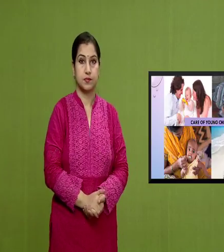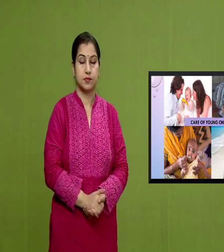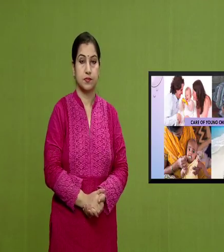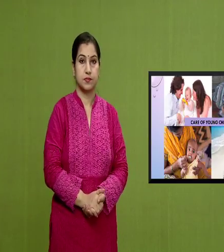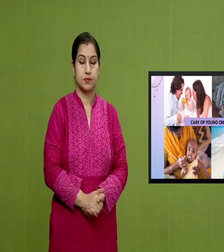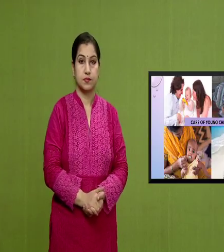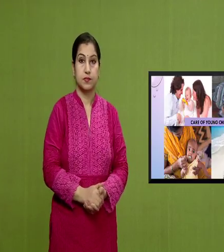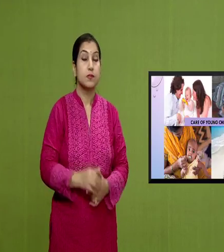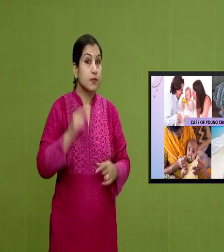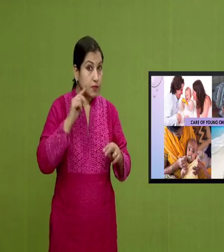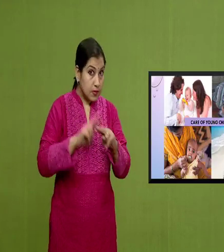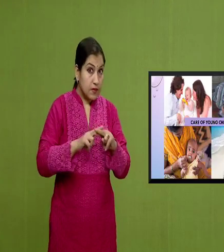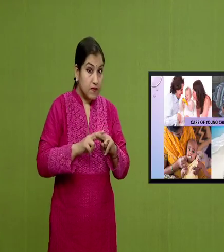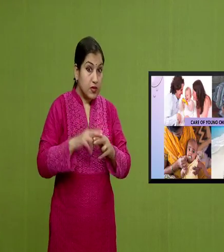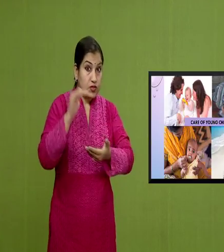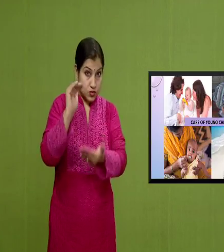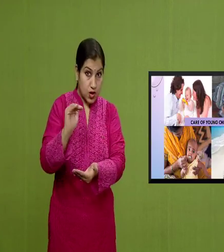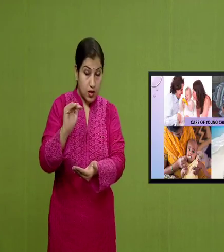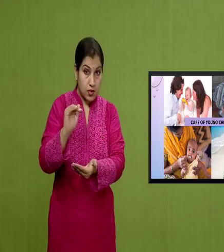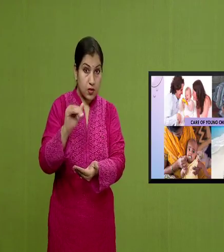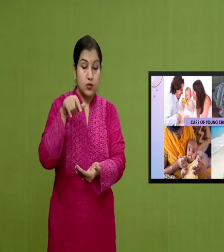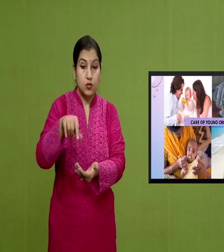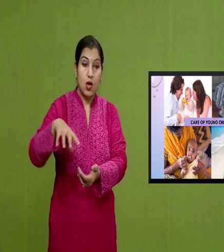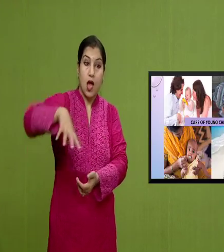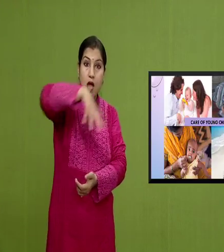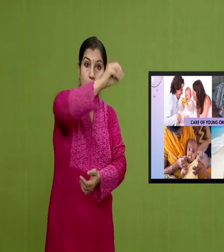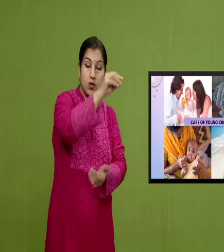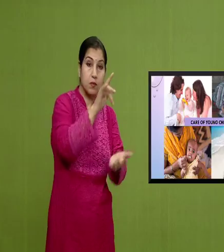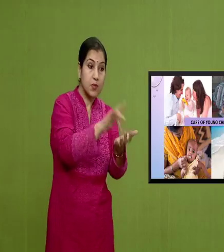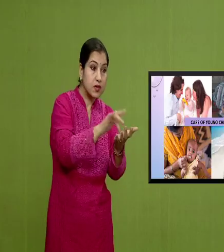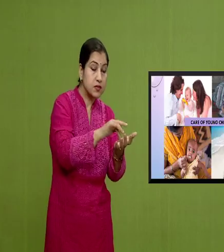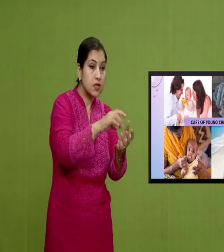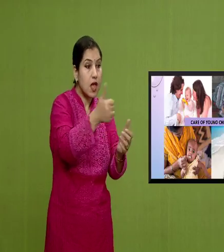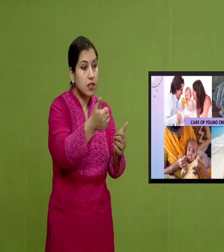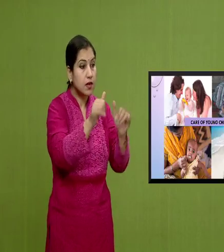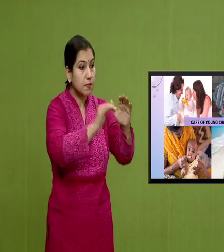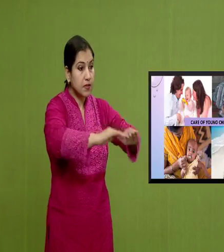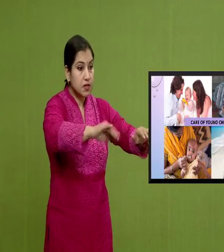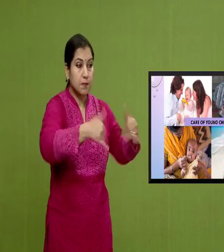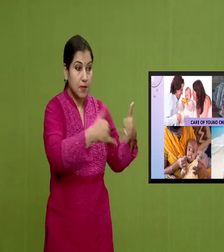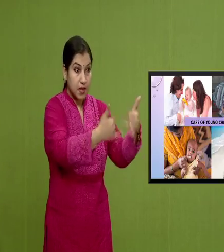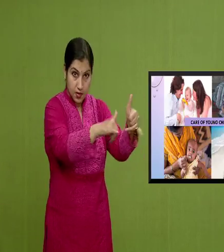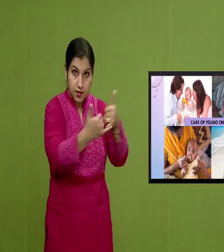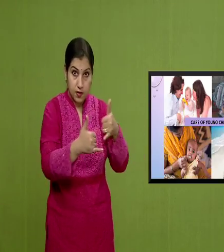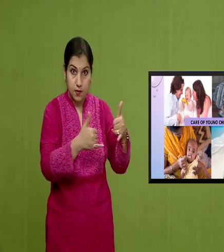If the child is taken to a place where other children are playing, the